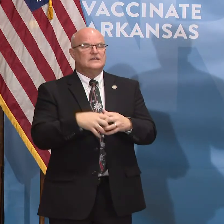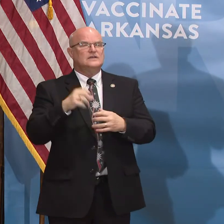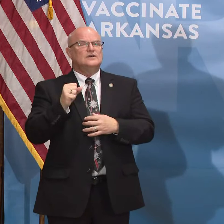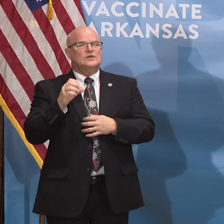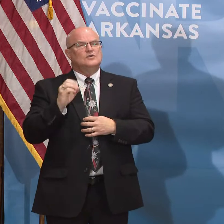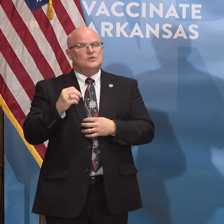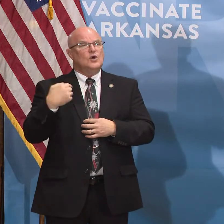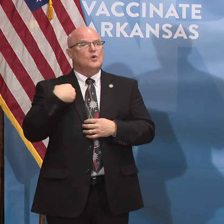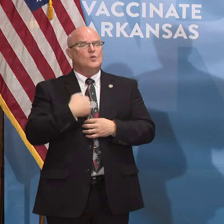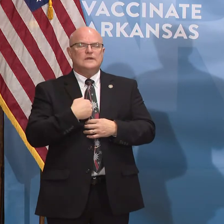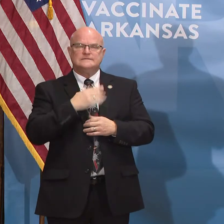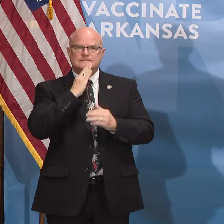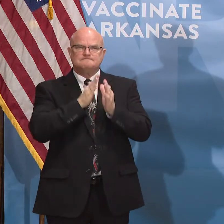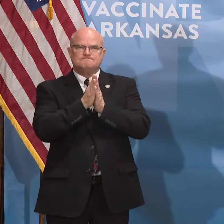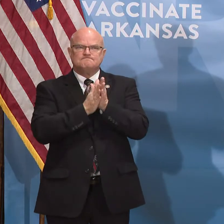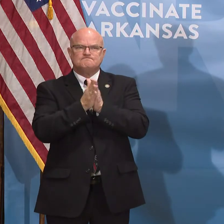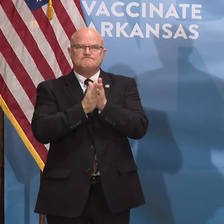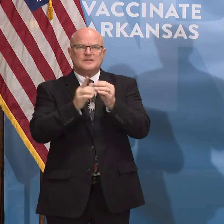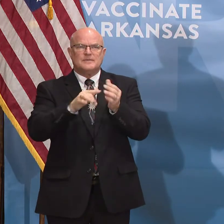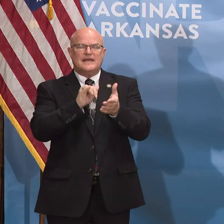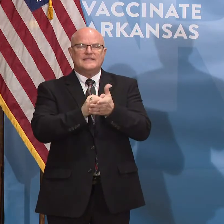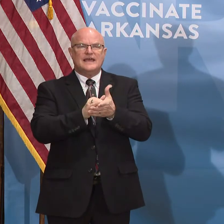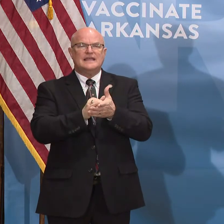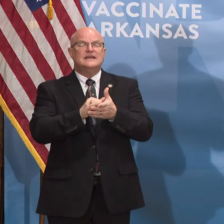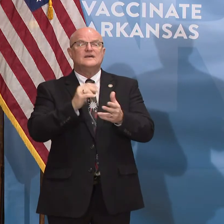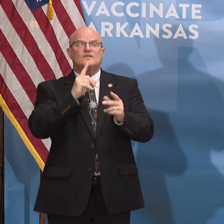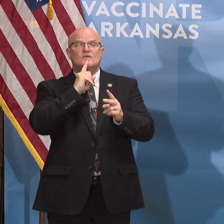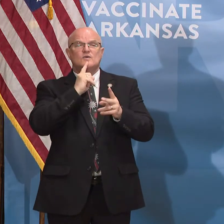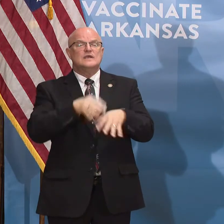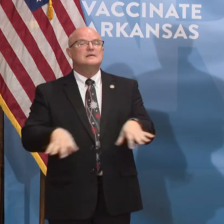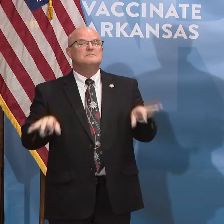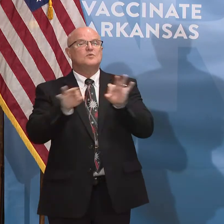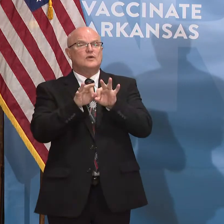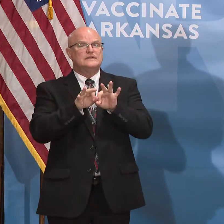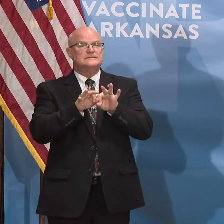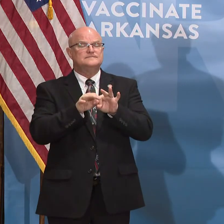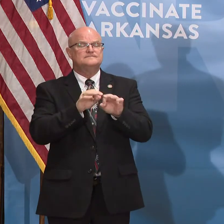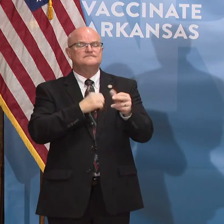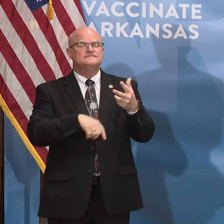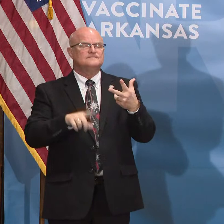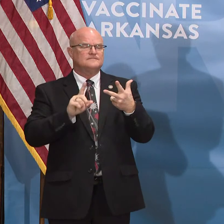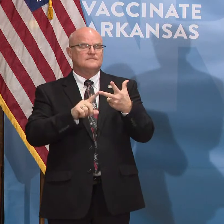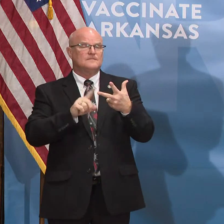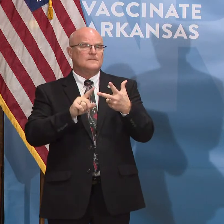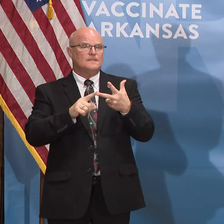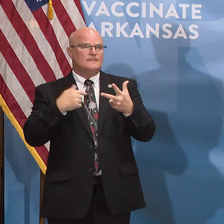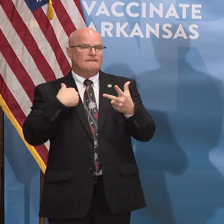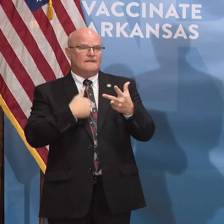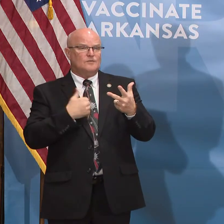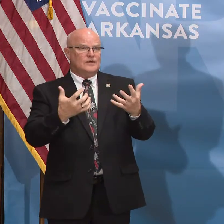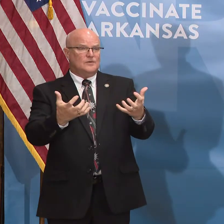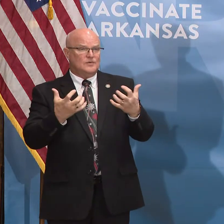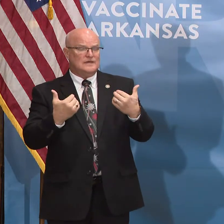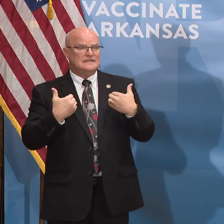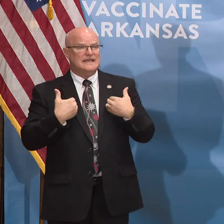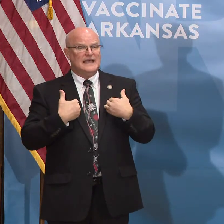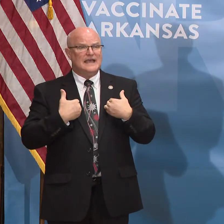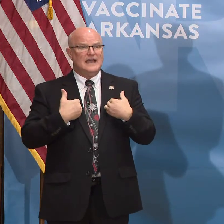so we're anxious for that, but that's a very important part of it. And then we wanted to have